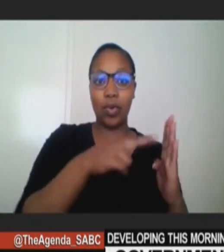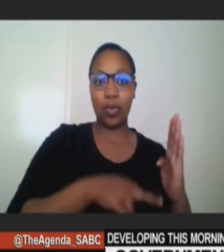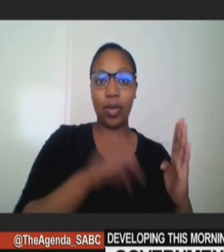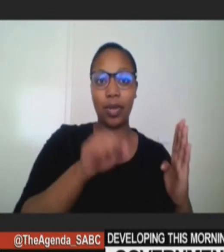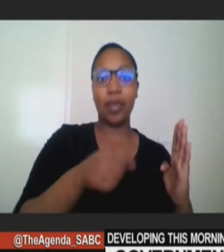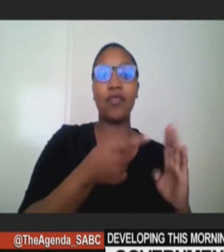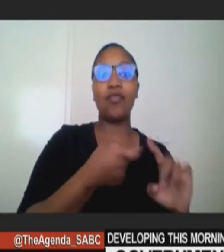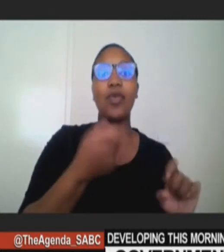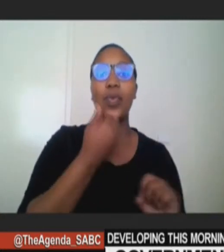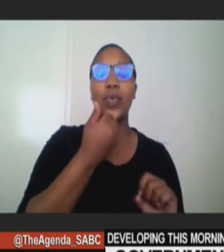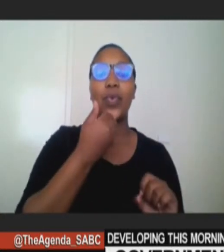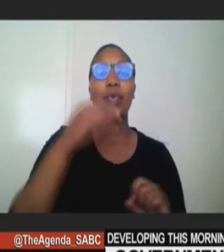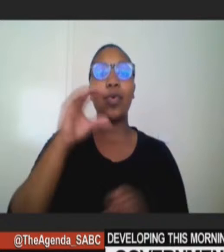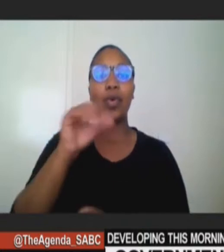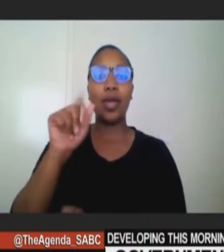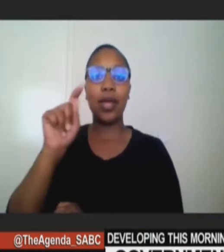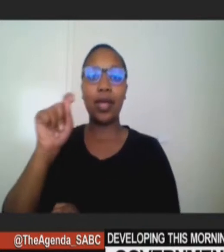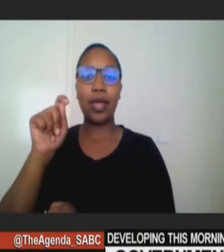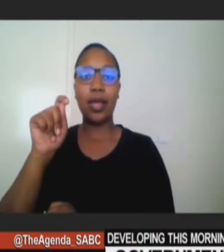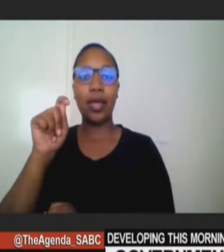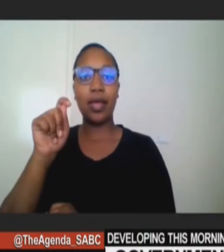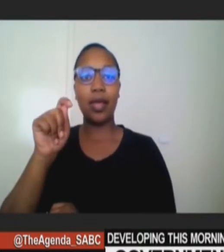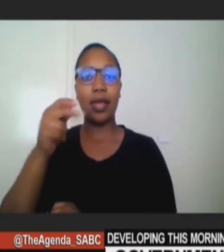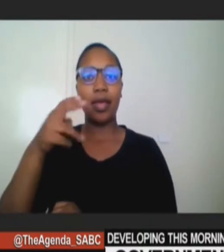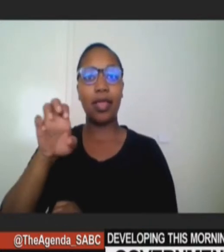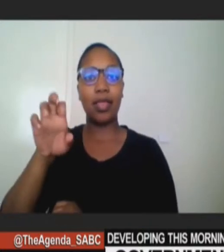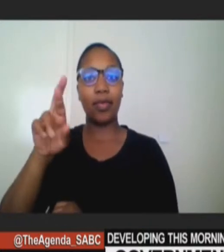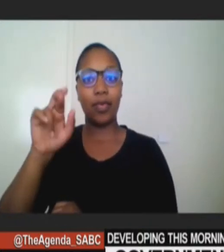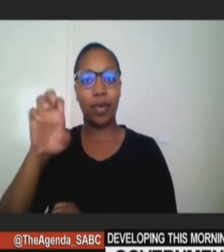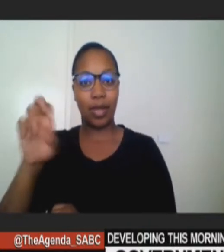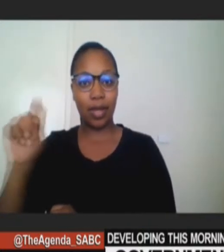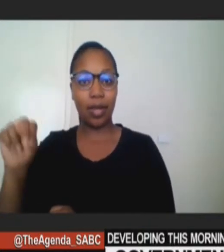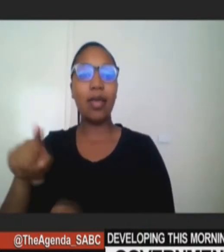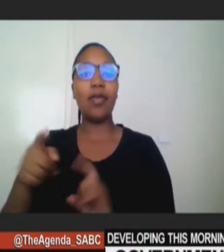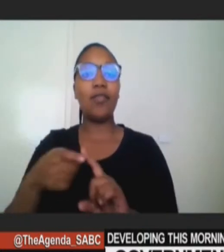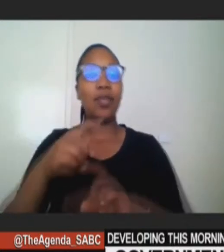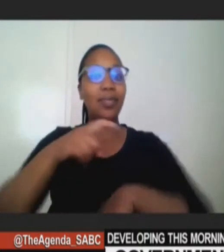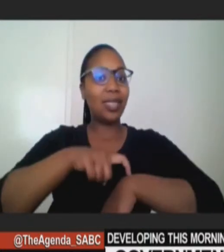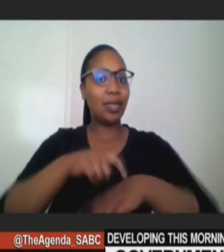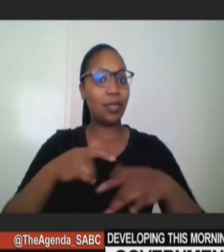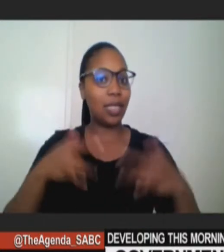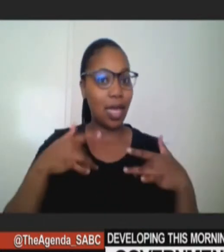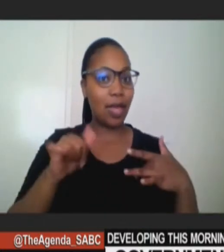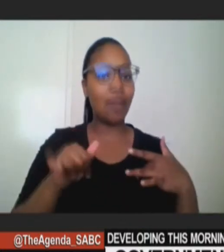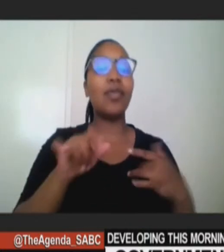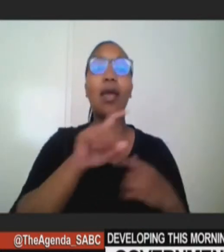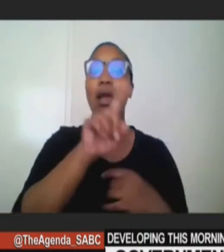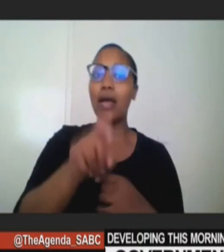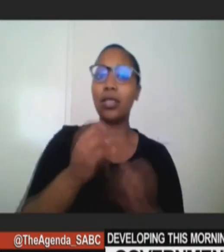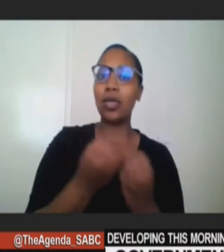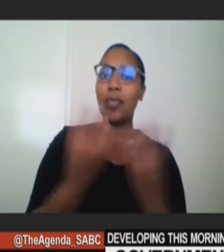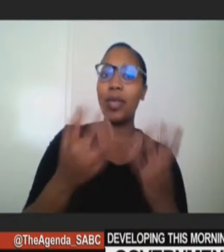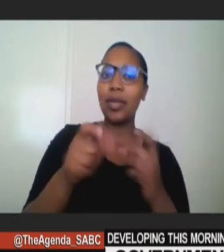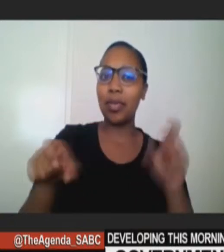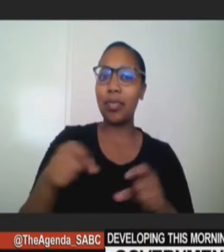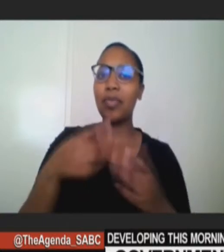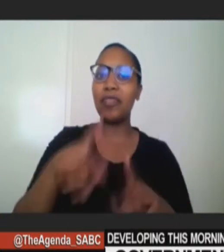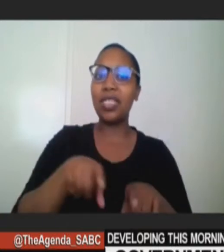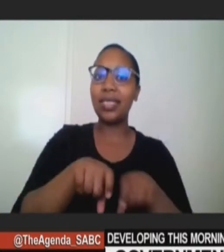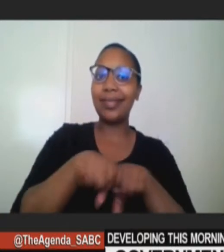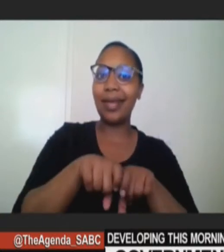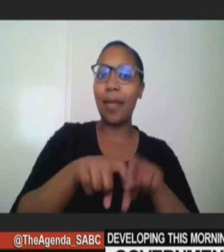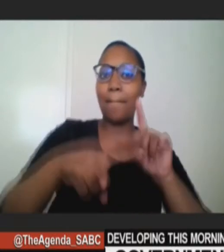Times Lives. It reads as follows. How many people who have tested positive for COVID-19 have been vaccinated? How many